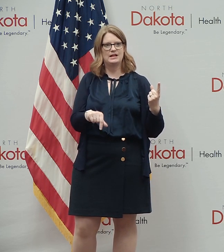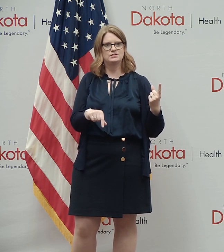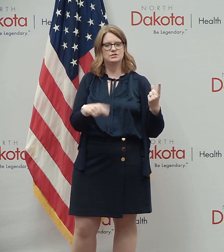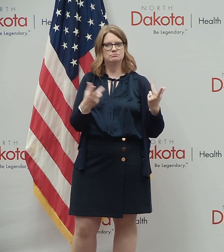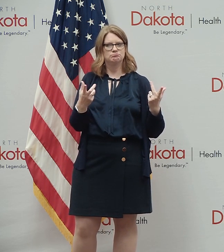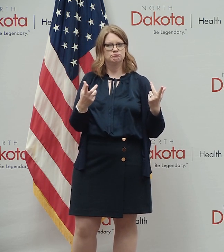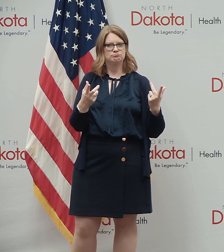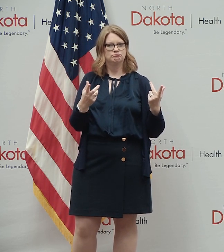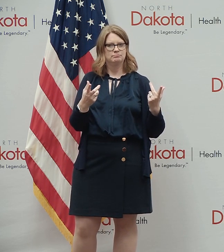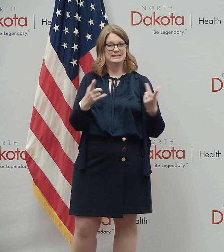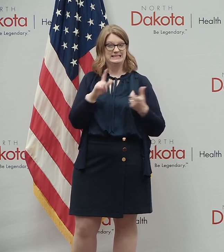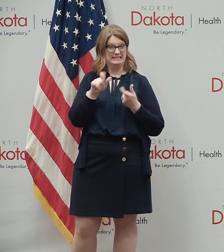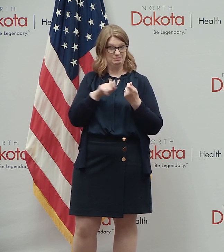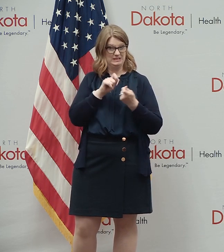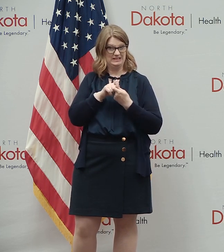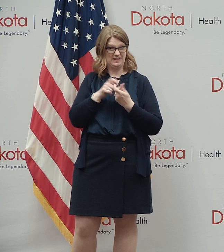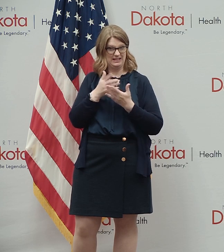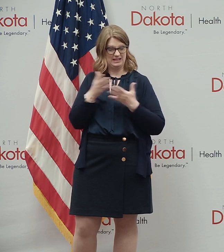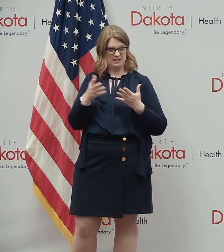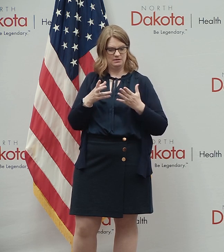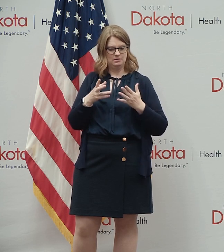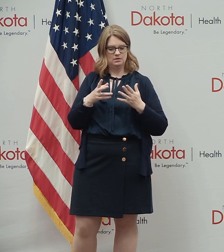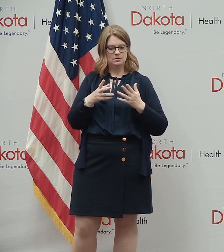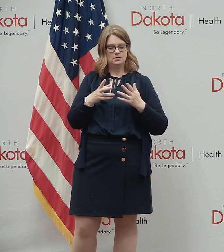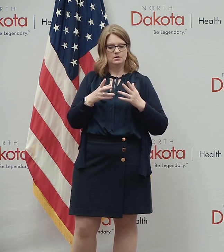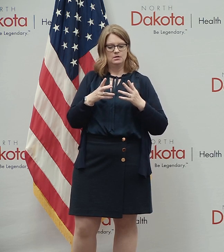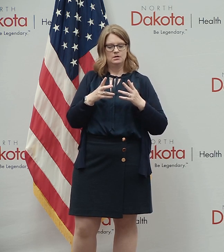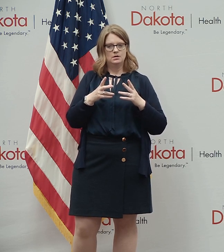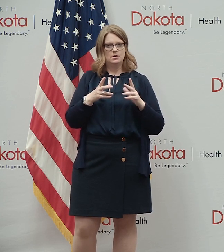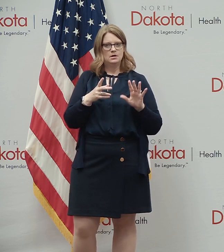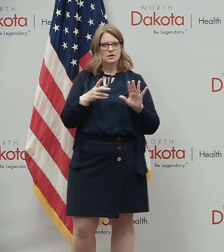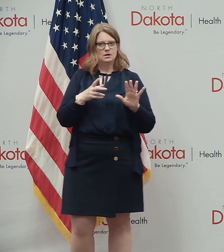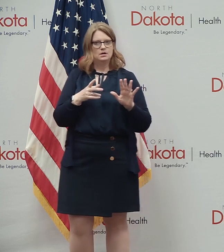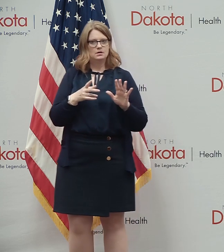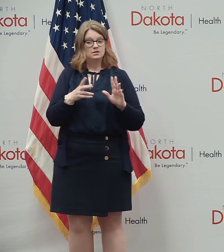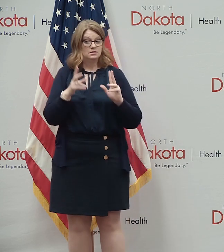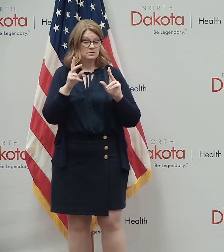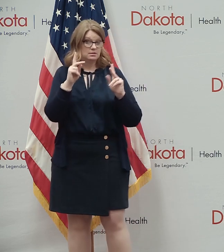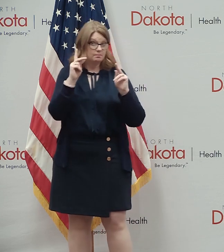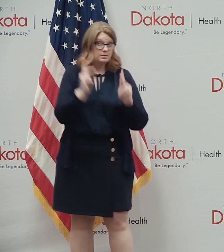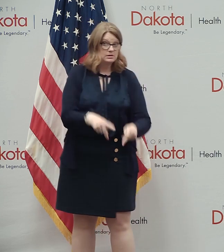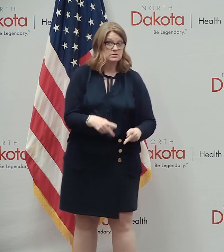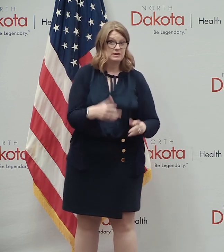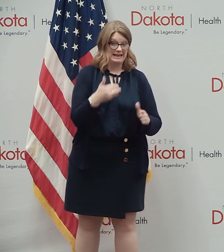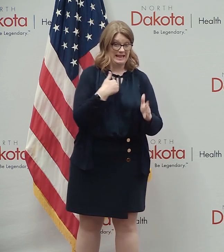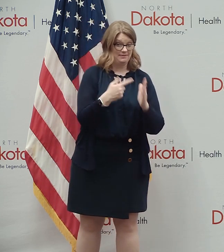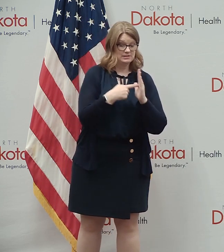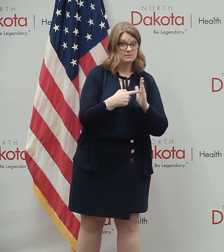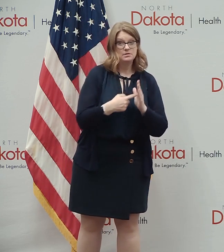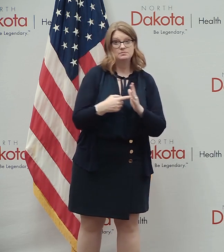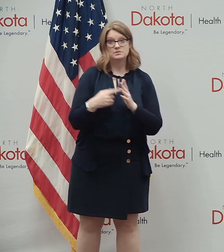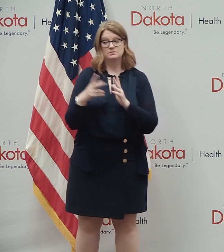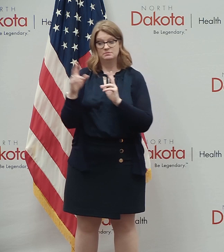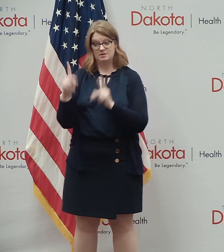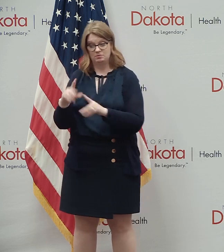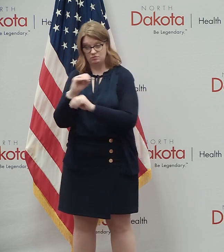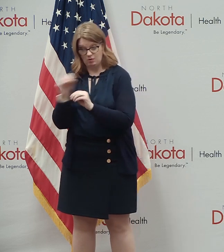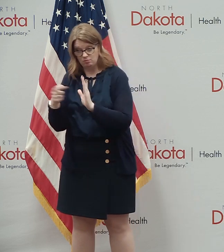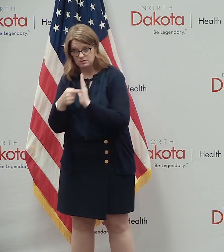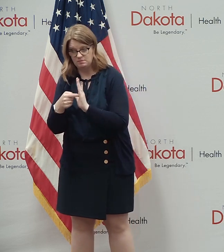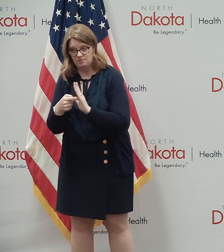we are tracking that specific thing about people who we know. We do track who's asymptomatic and who's not. I have not